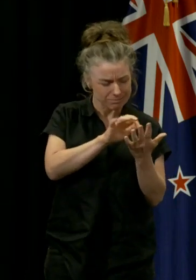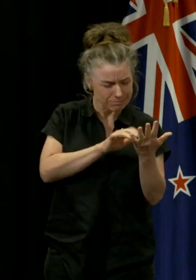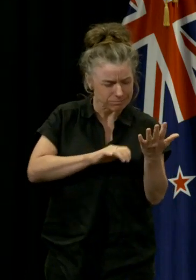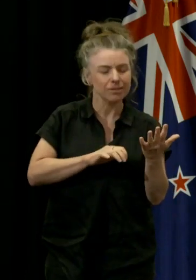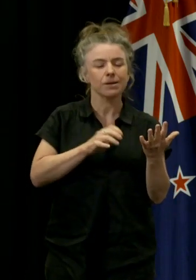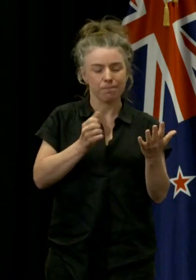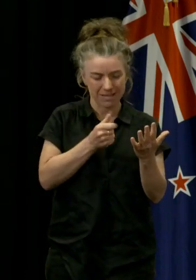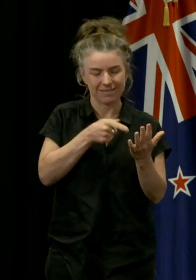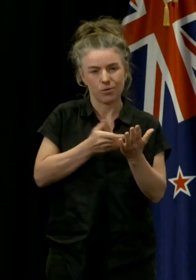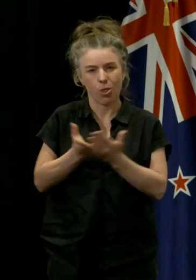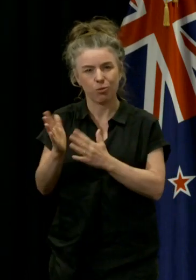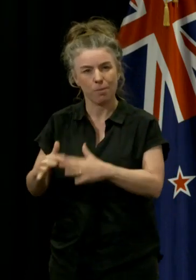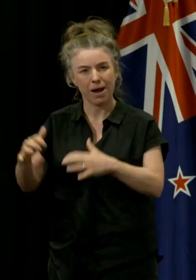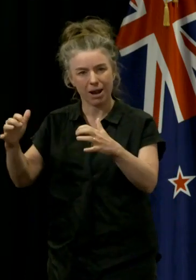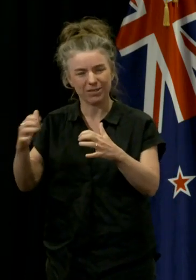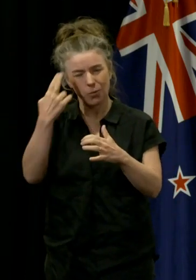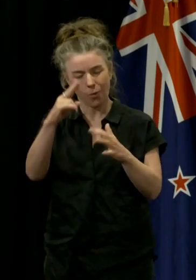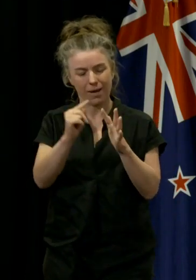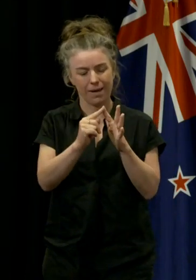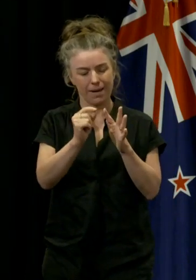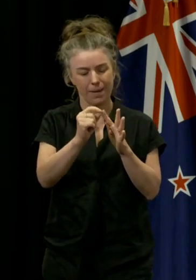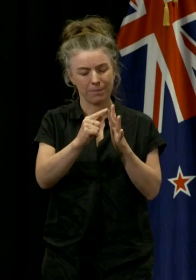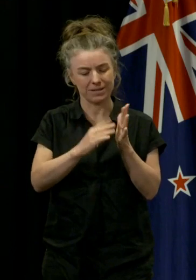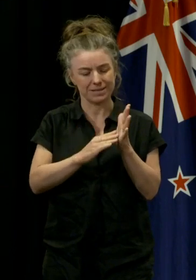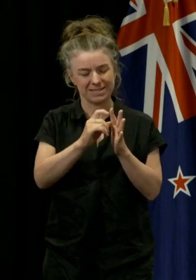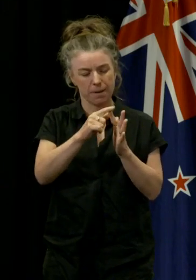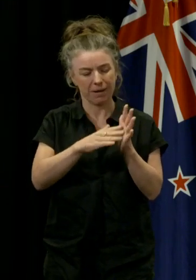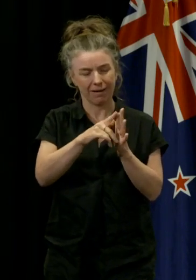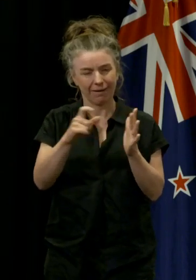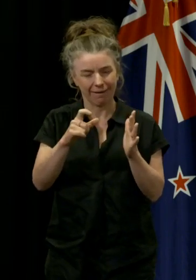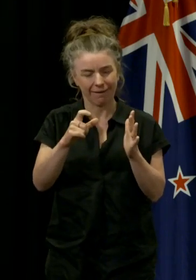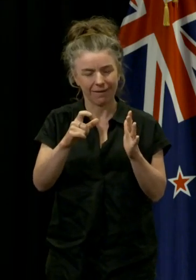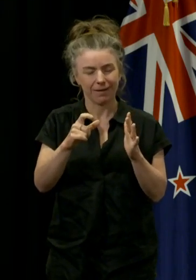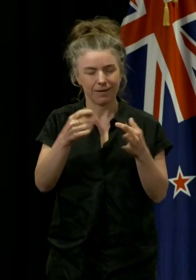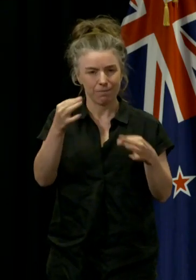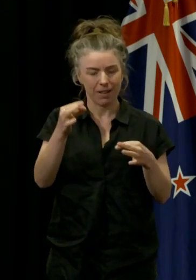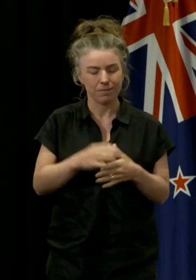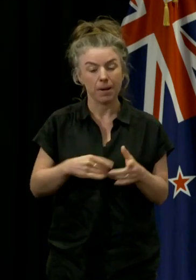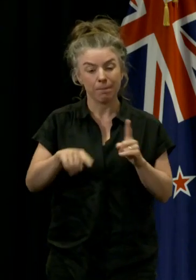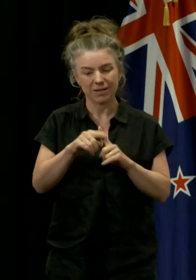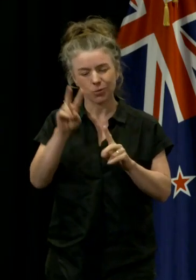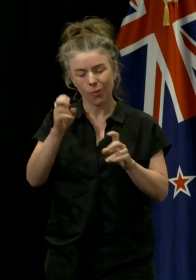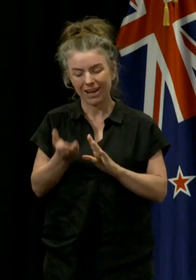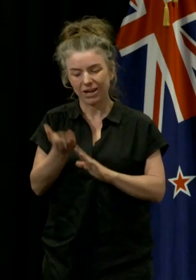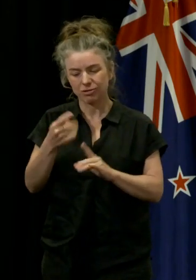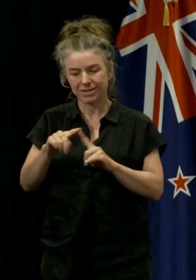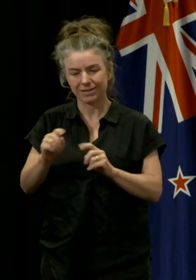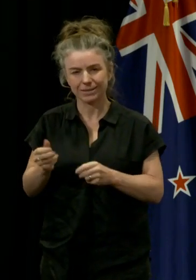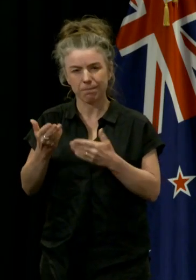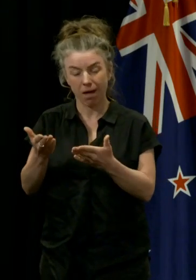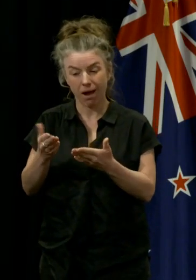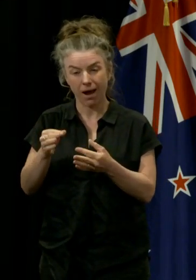that. Parliament will look to pass an impress supply bill in order to allow the government funding to continue to